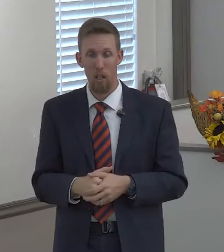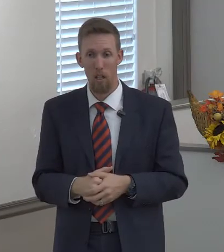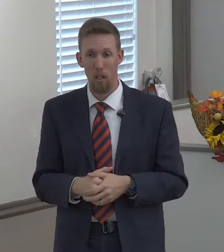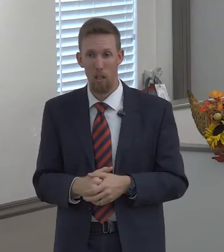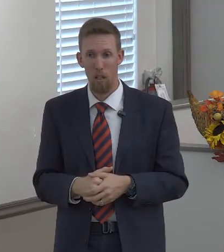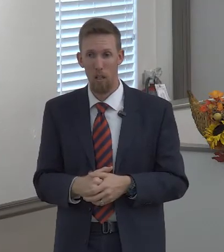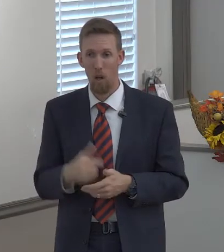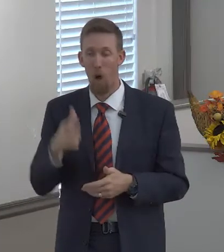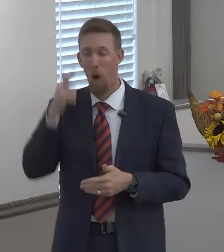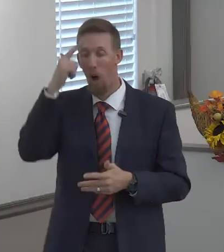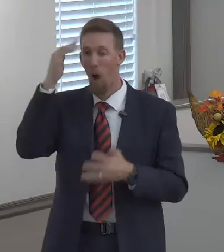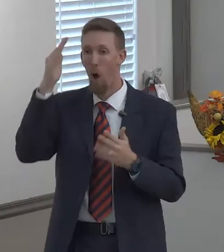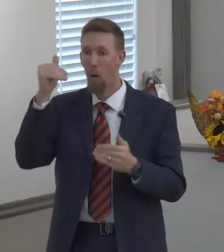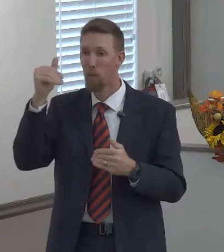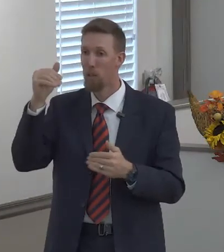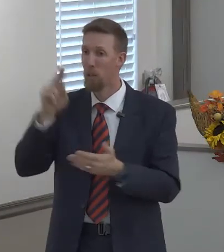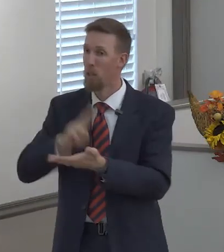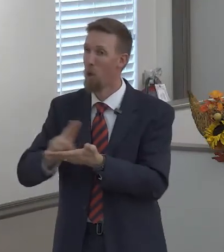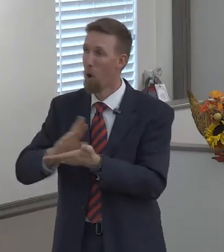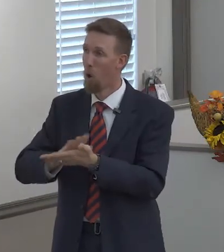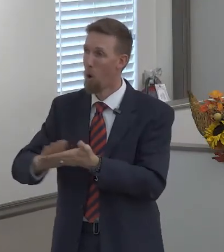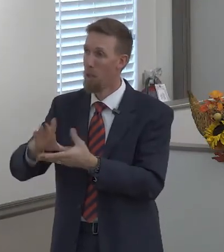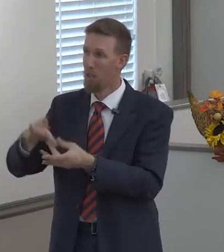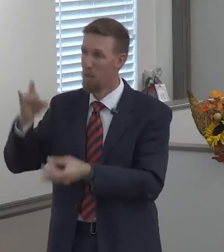Or do we get so busy in life